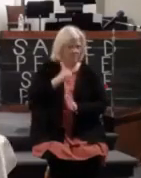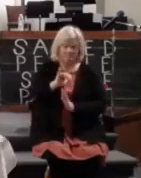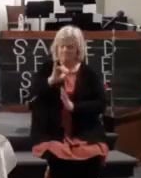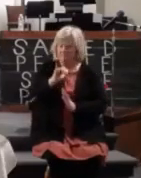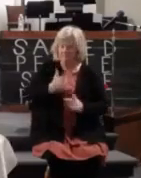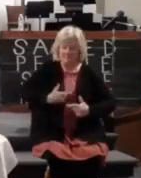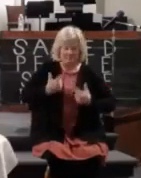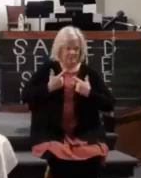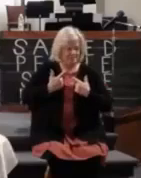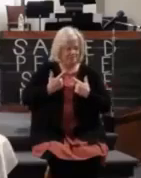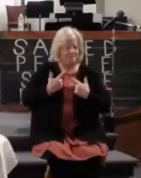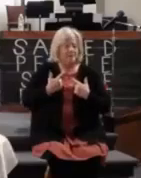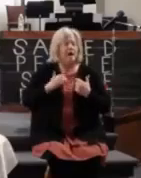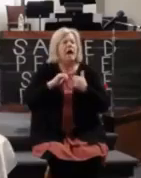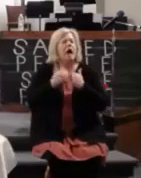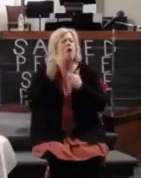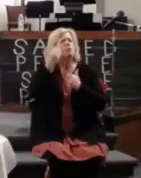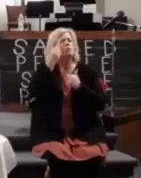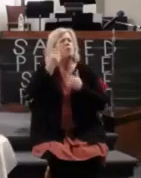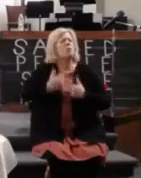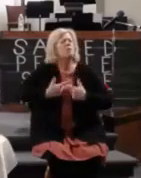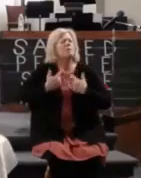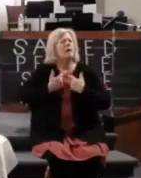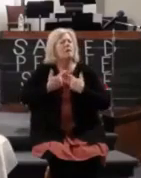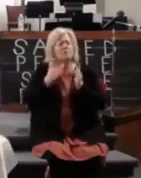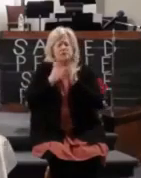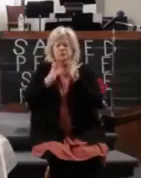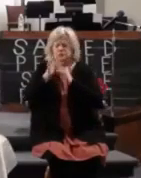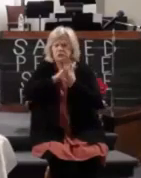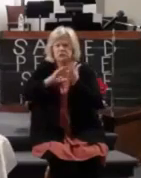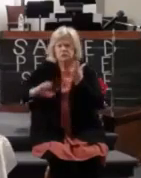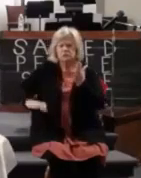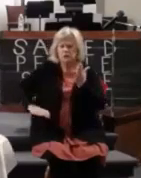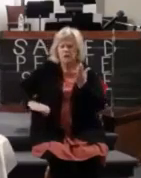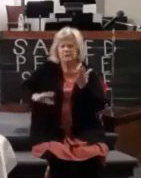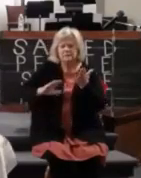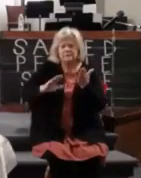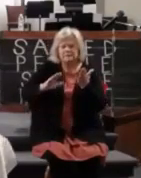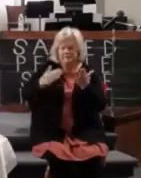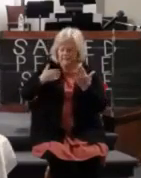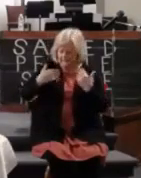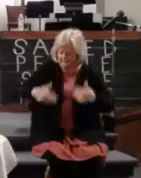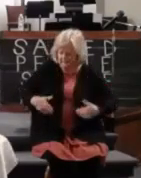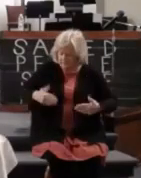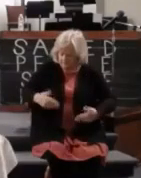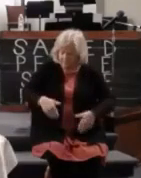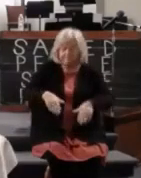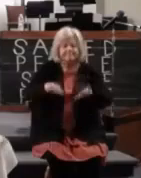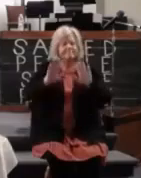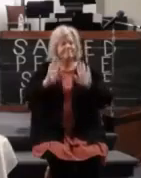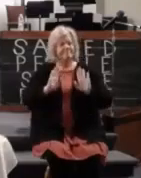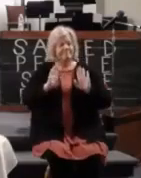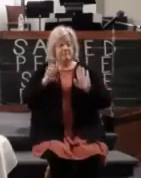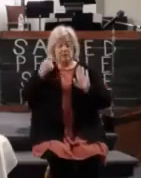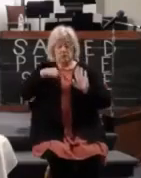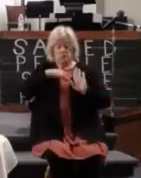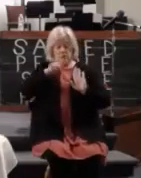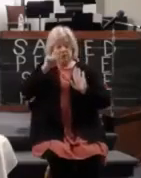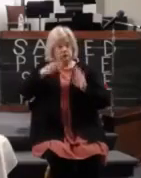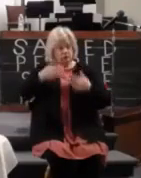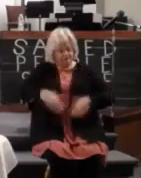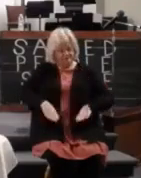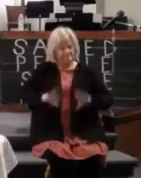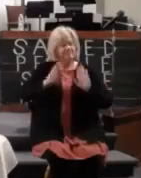how we know what love is. Jesus Christ laid down his life for us, and we ought to lay down our lives for our